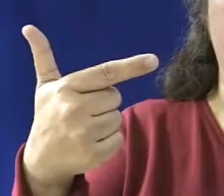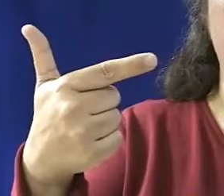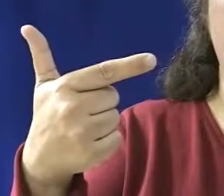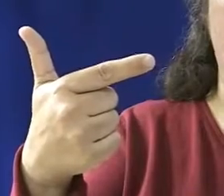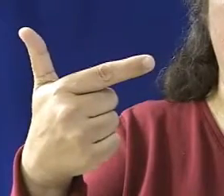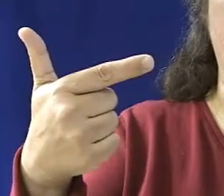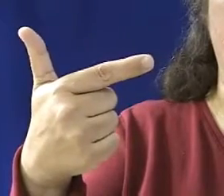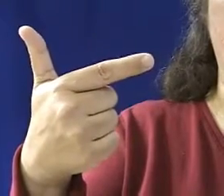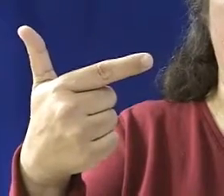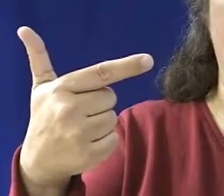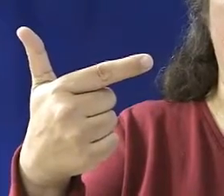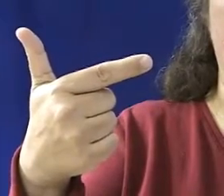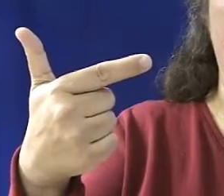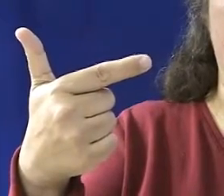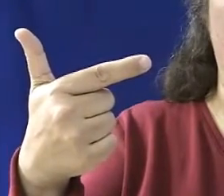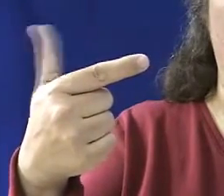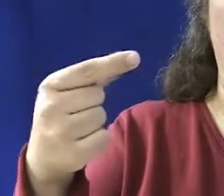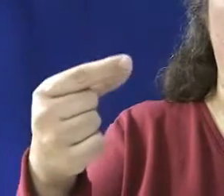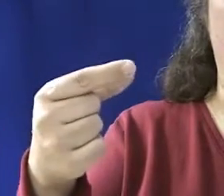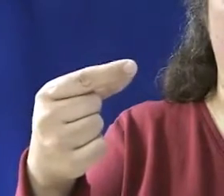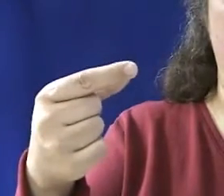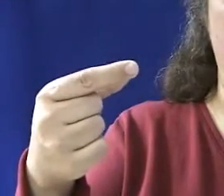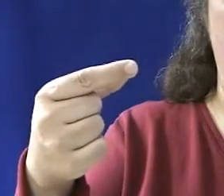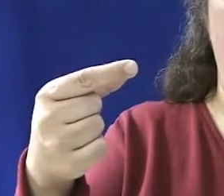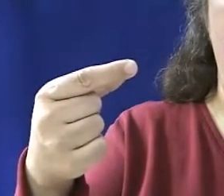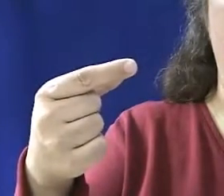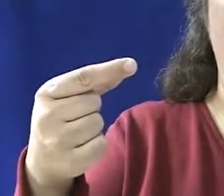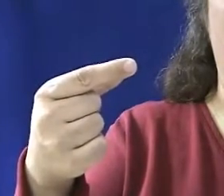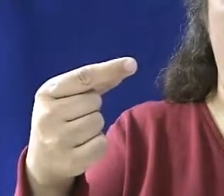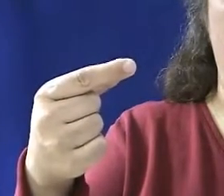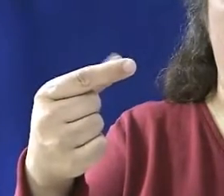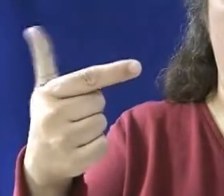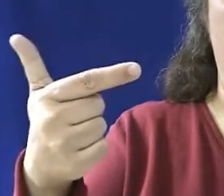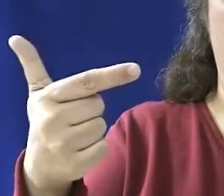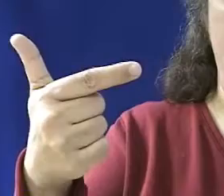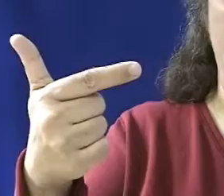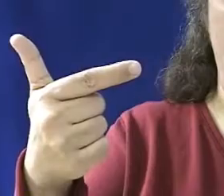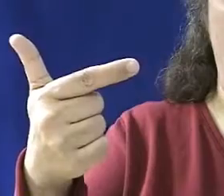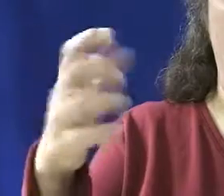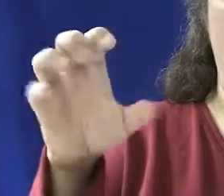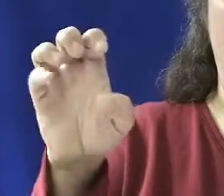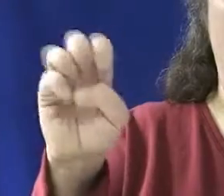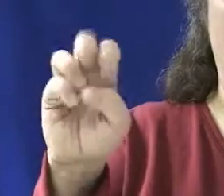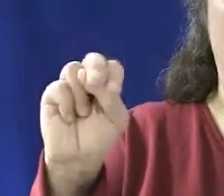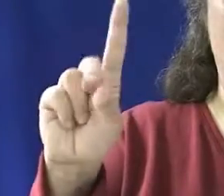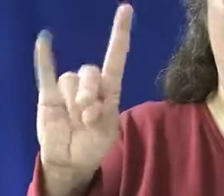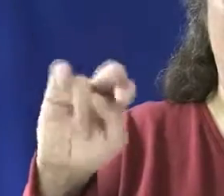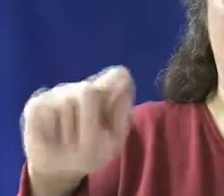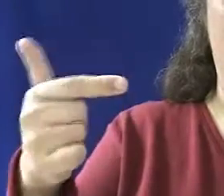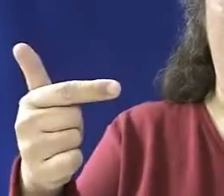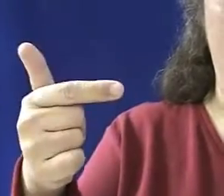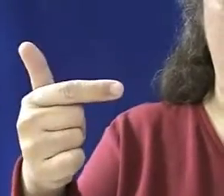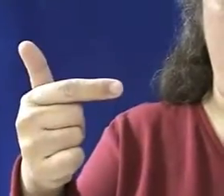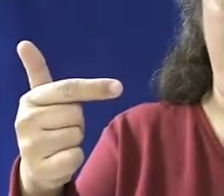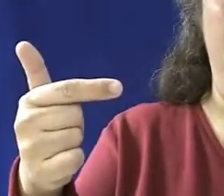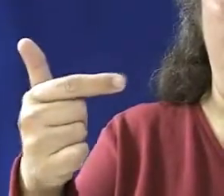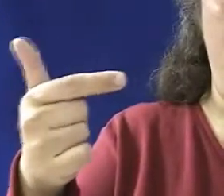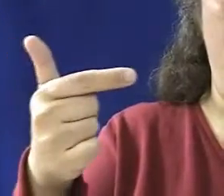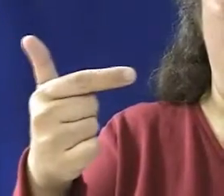Most of the time in the beginning or the middle of a word, it'll be this G. At the end of the word, it'll be this G. For ending, for example, will be